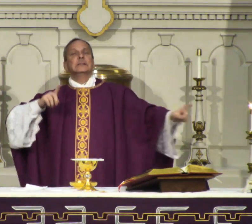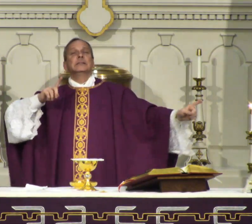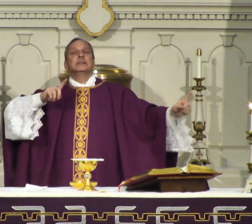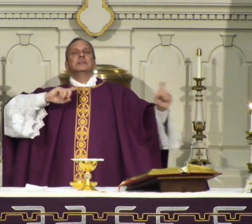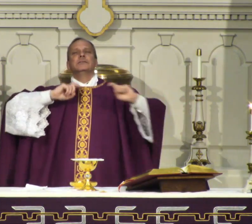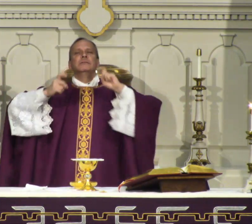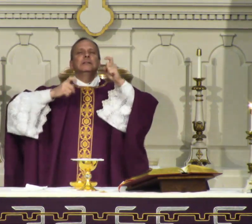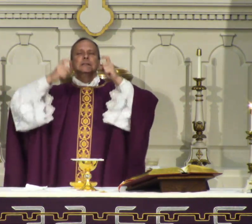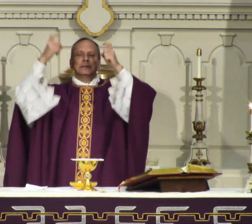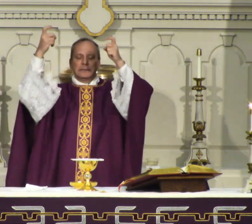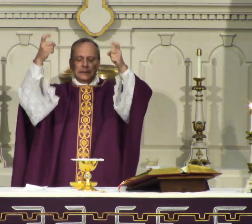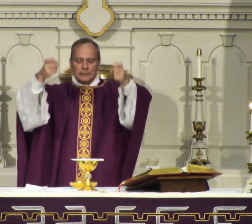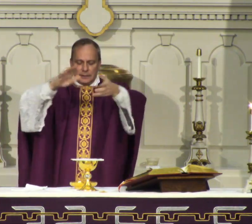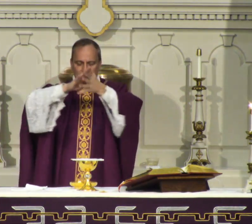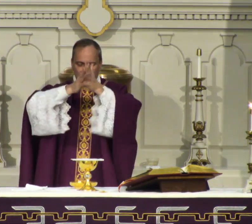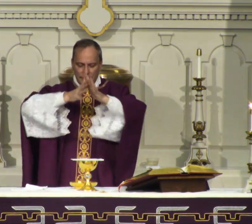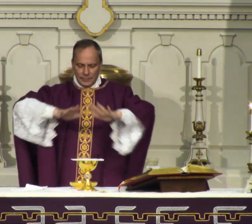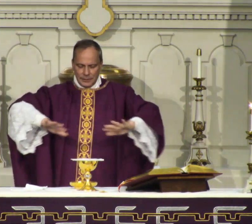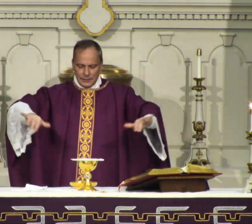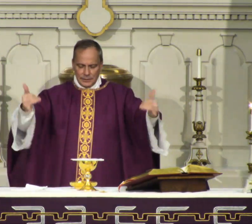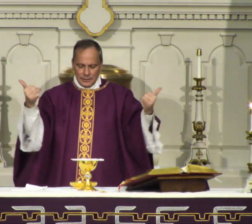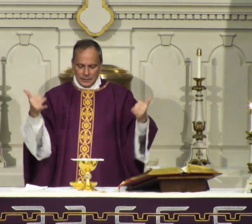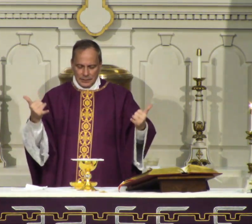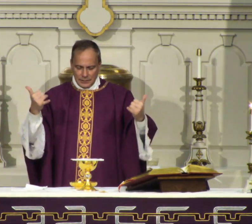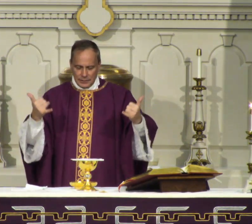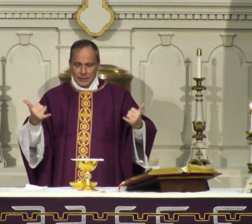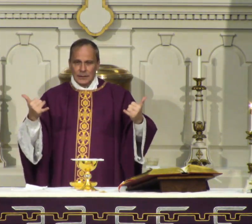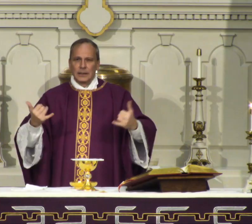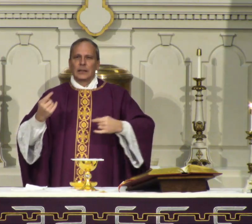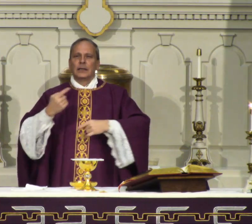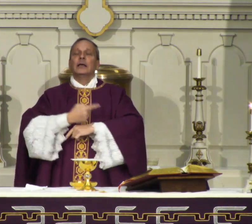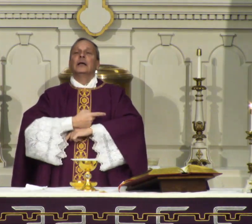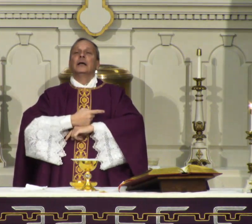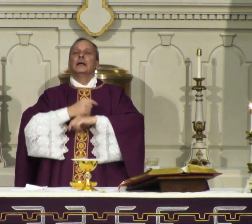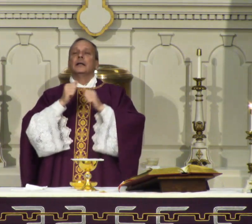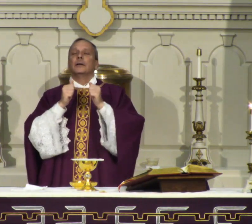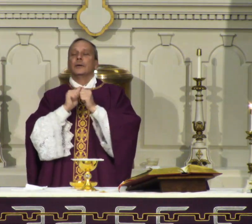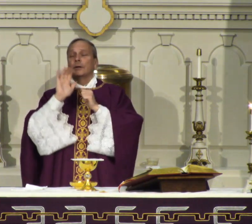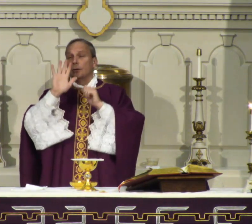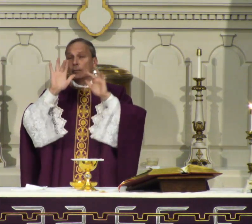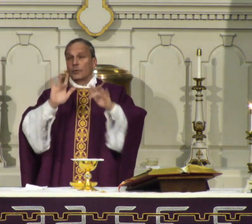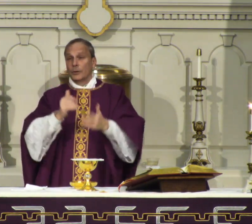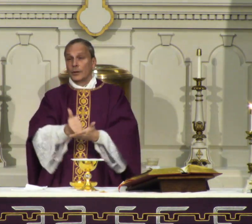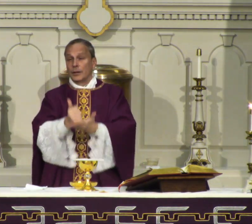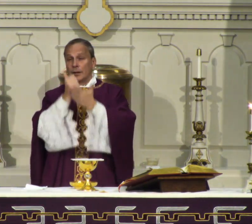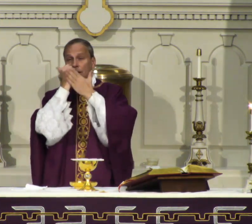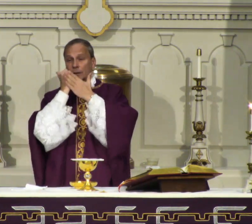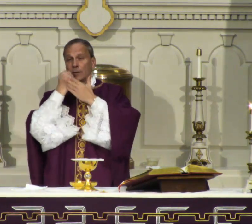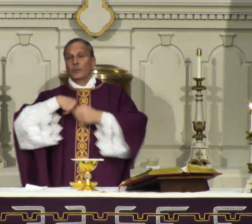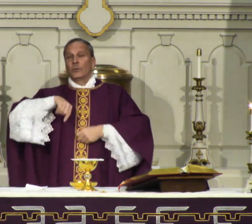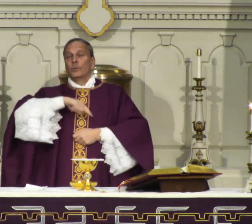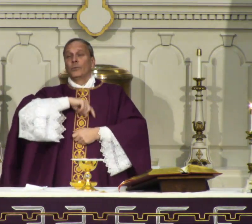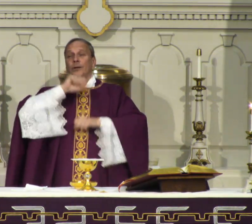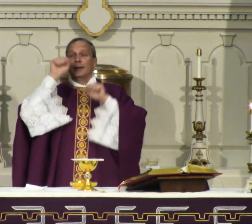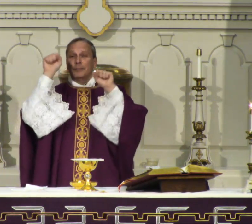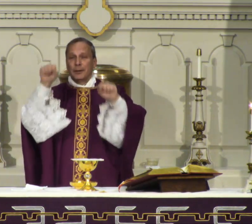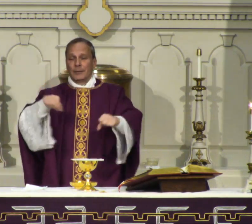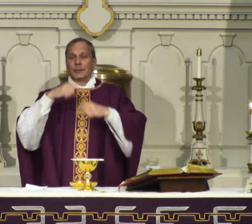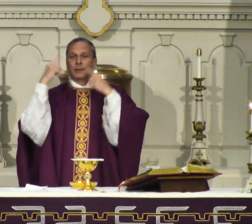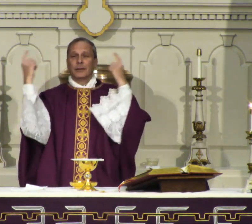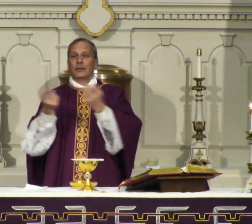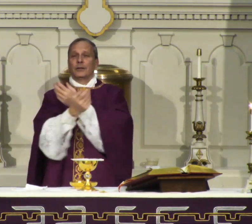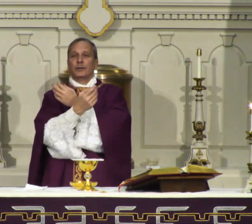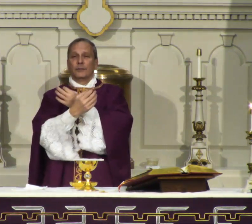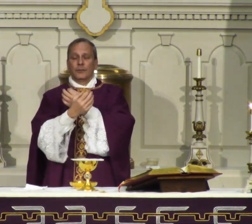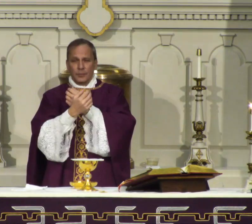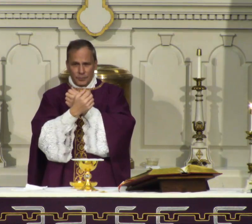Deliver us, Lord, we pray, from every evil. Graciously grant peace in our days, that by the help of your mercy, we may be always